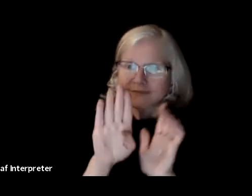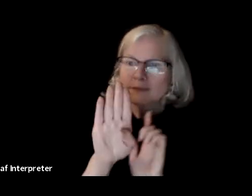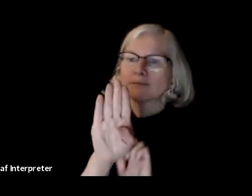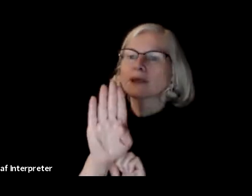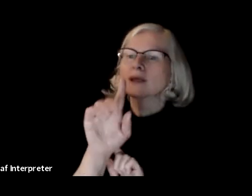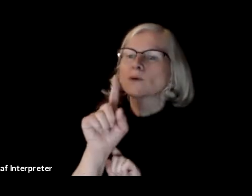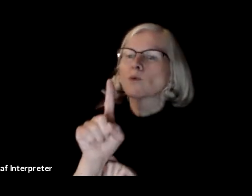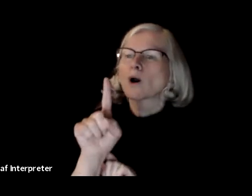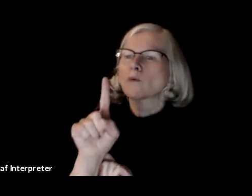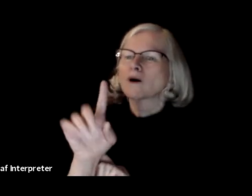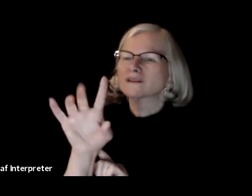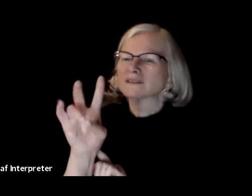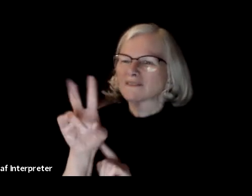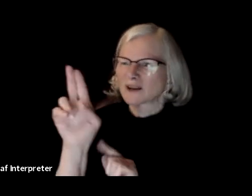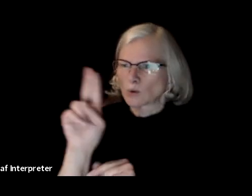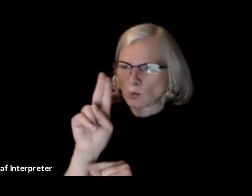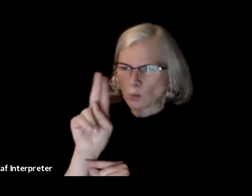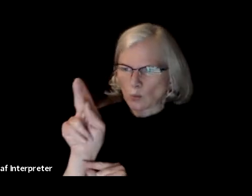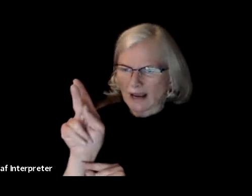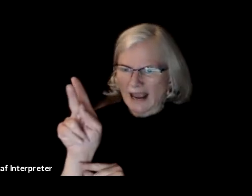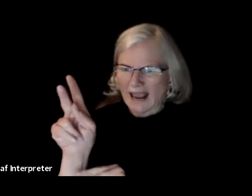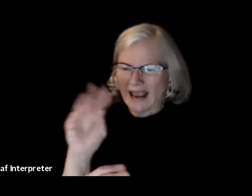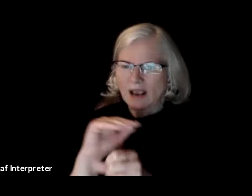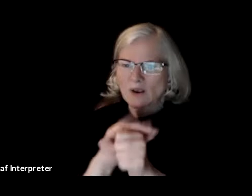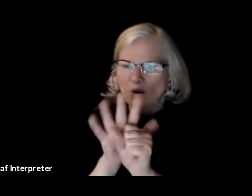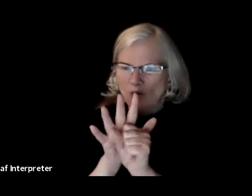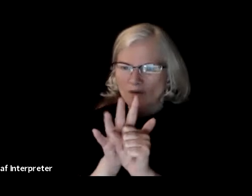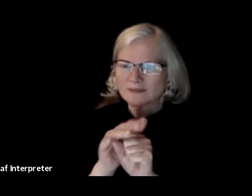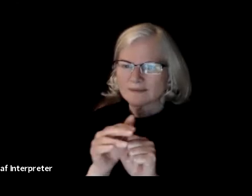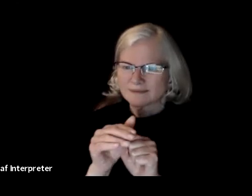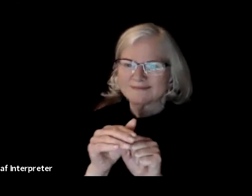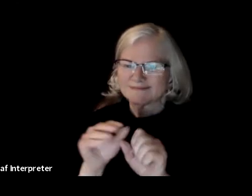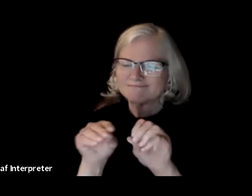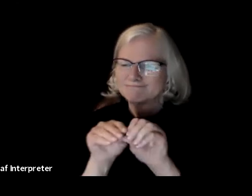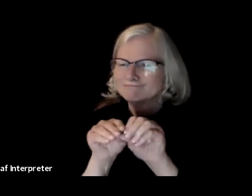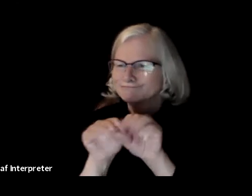maybe Chris, just say a little bit more about, we know that